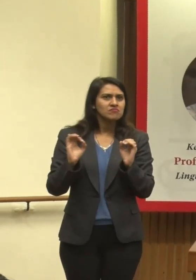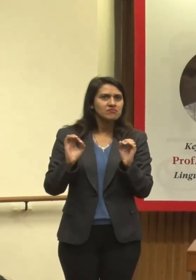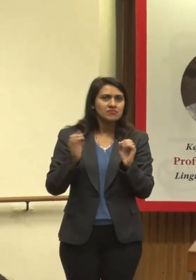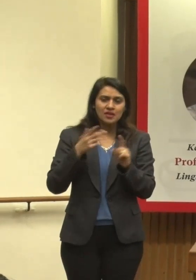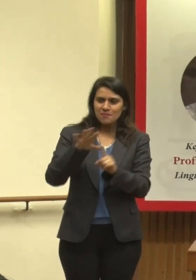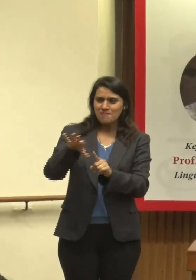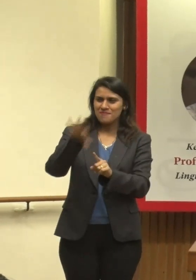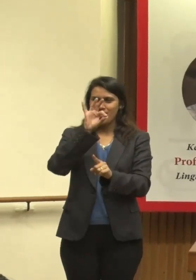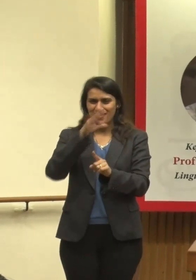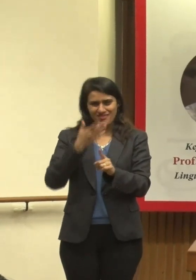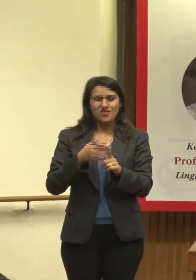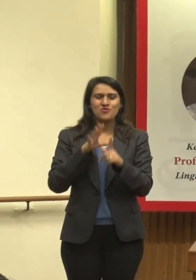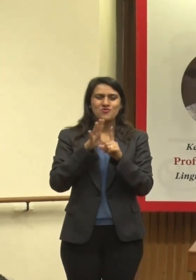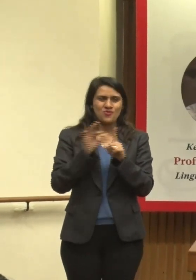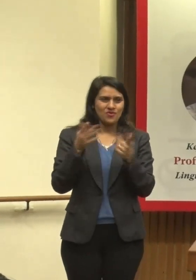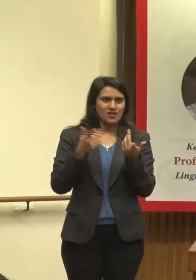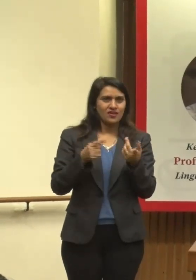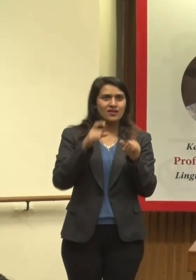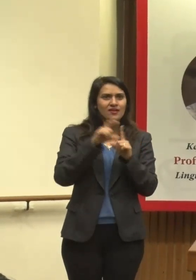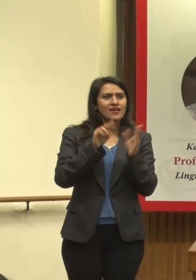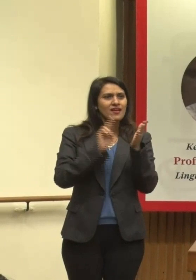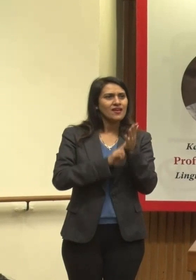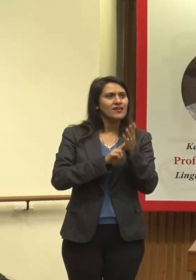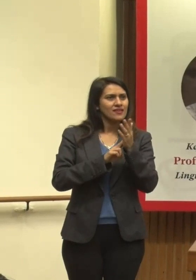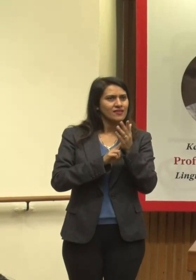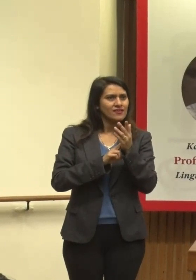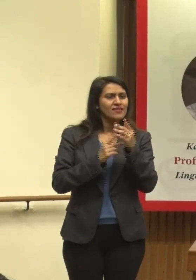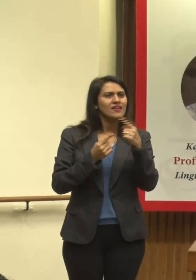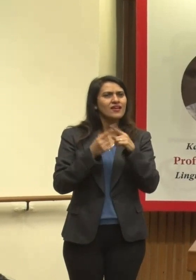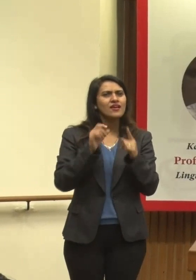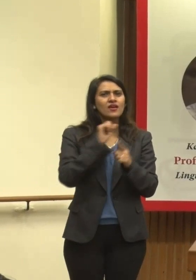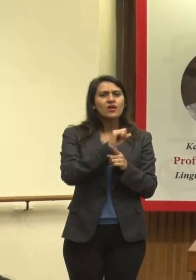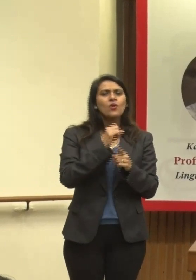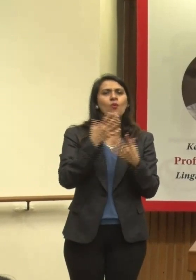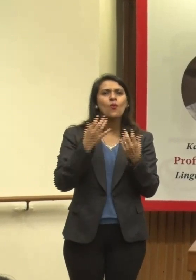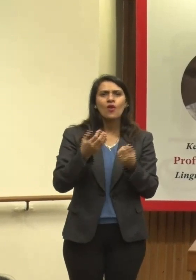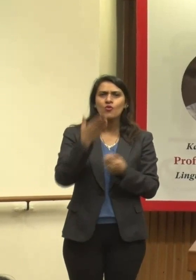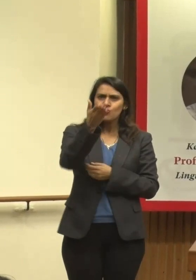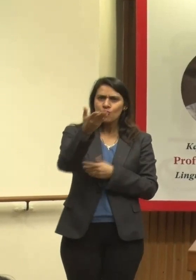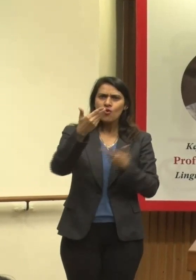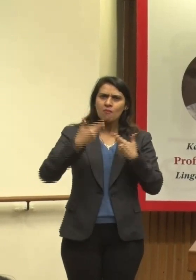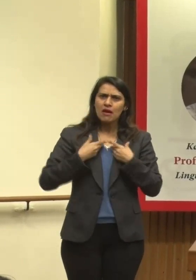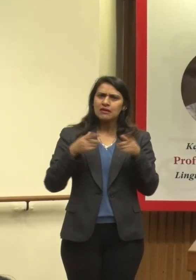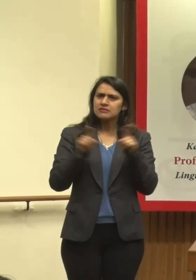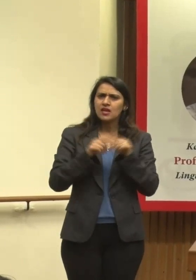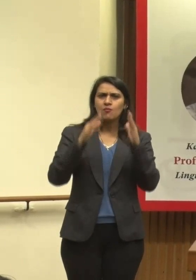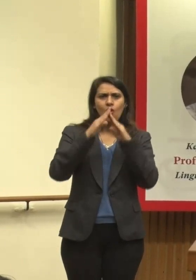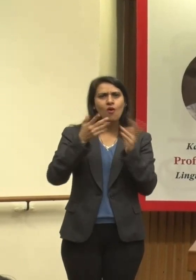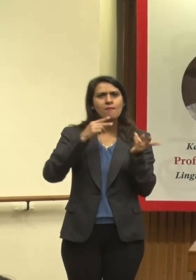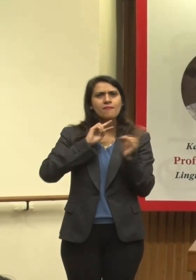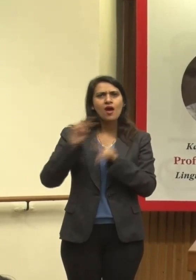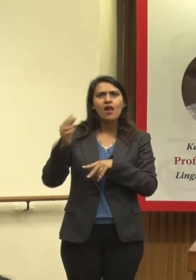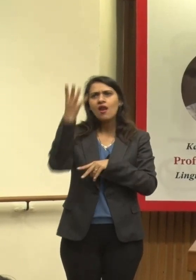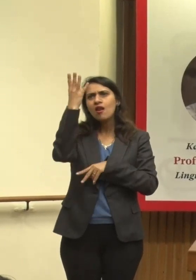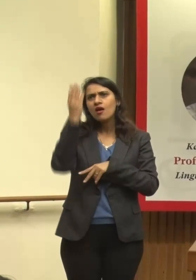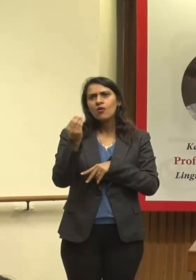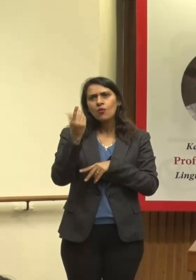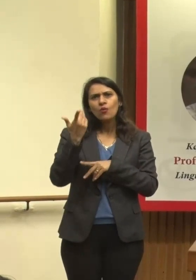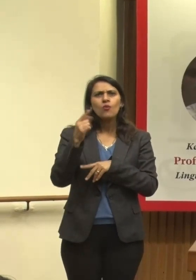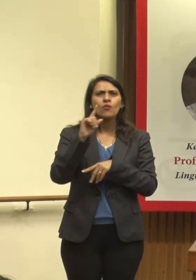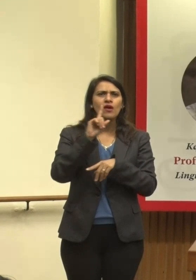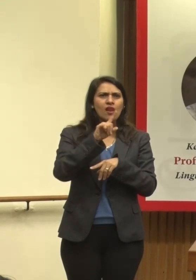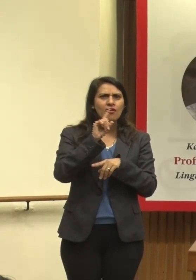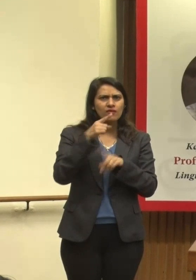up. Say a DNT wandering, you and I go home at 11:30 or 1